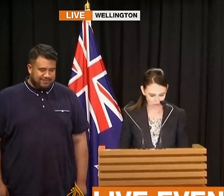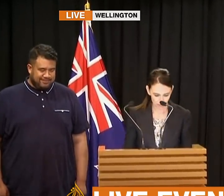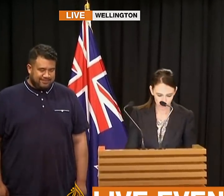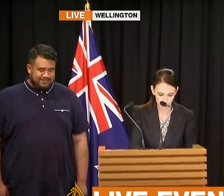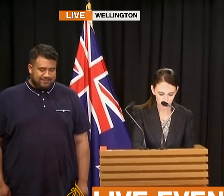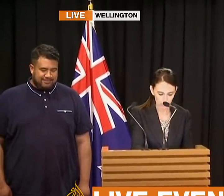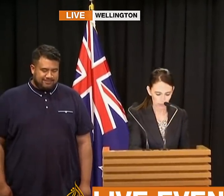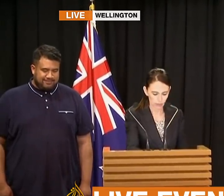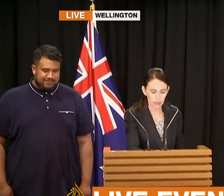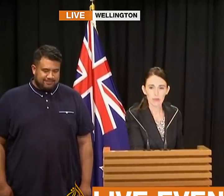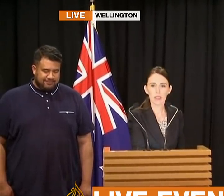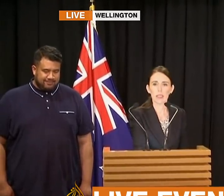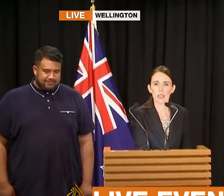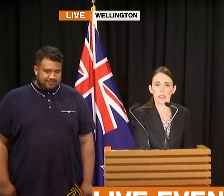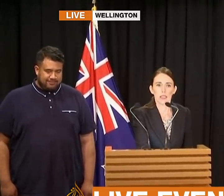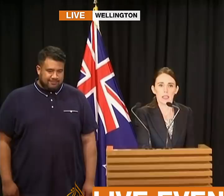say.